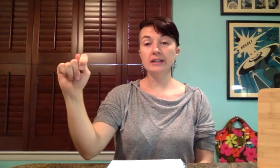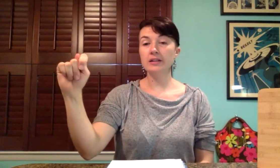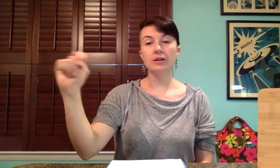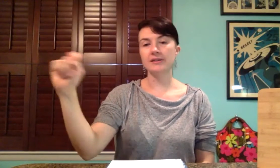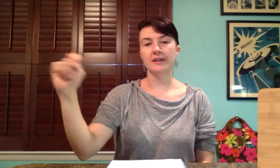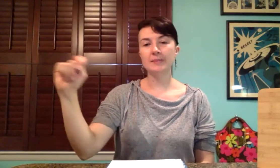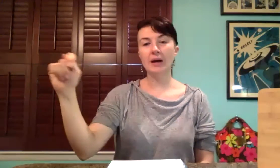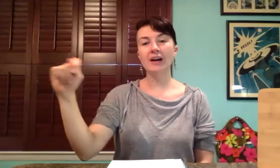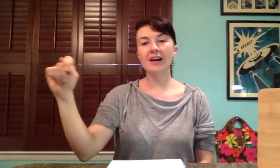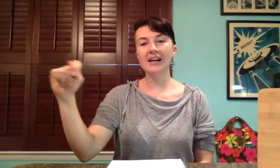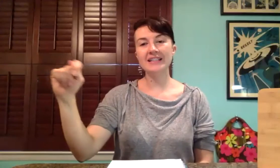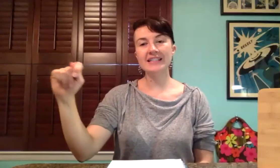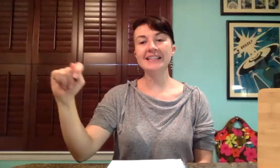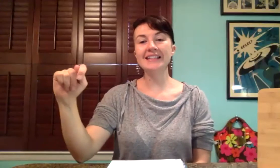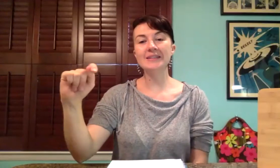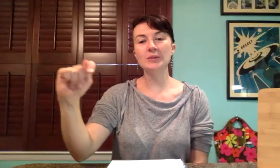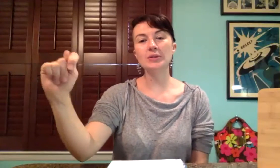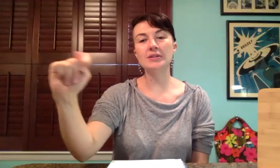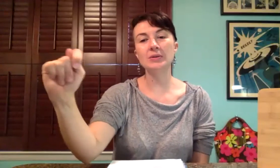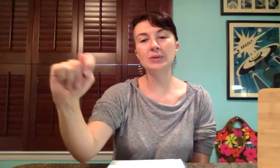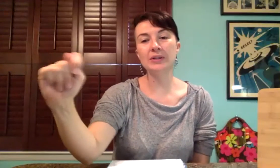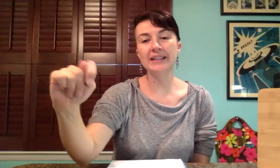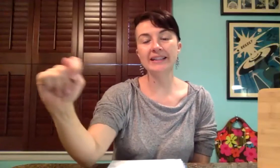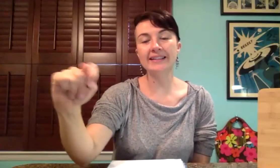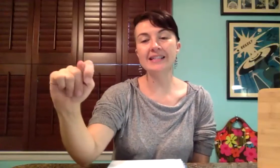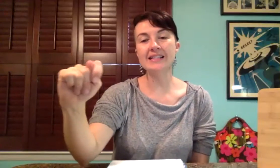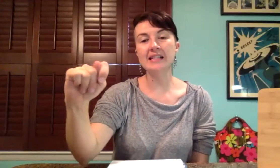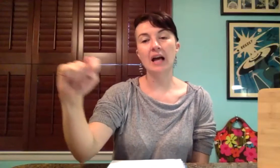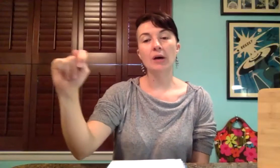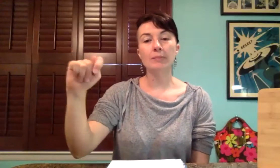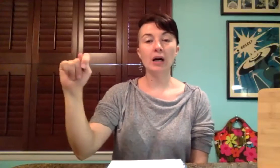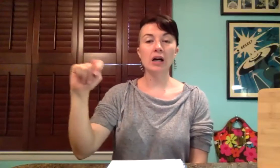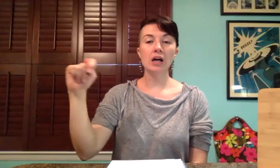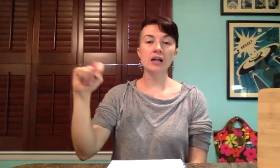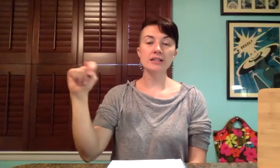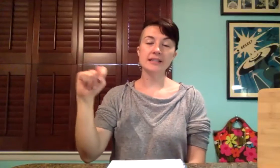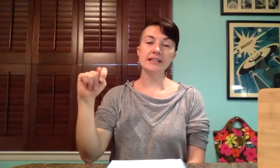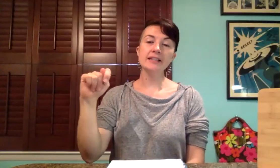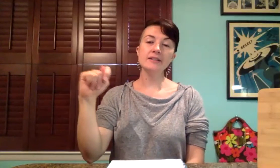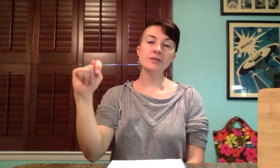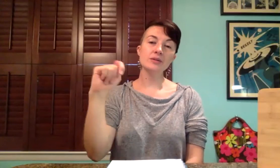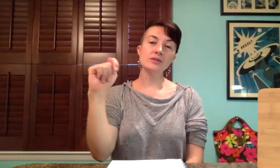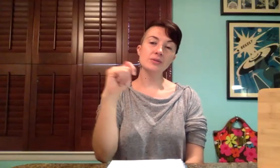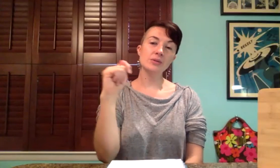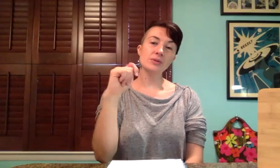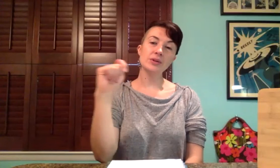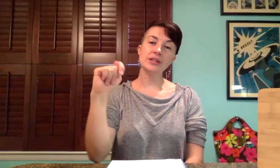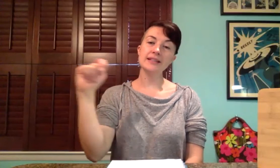Potty, potty or toilet, potty or